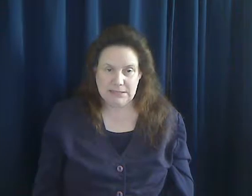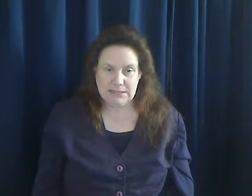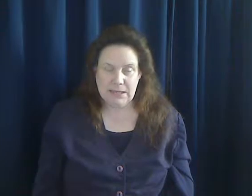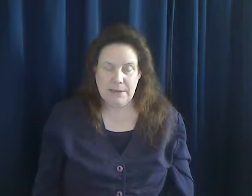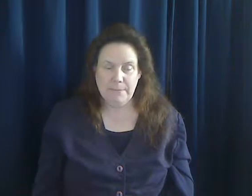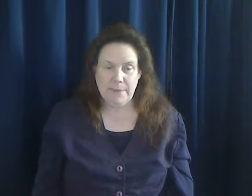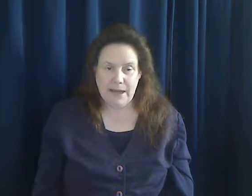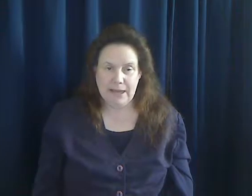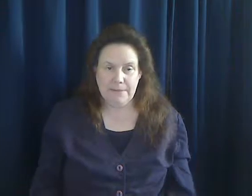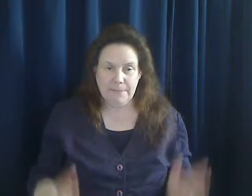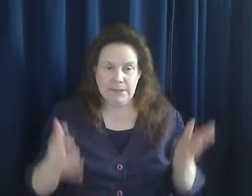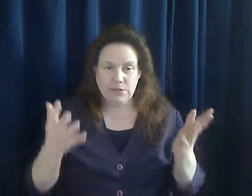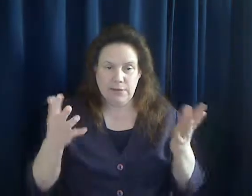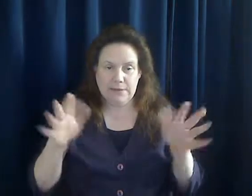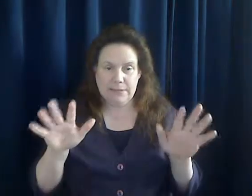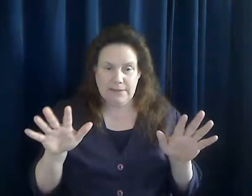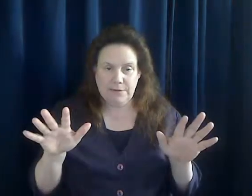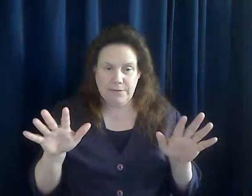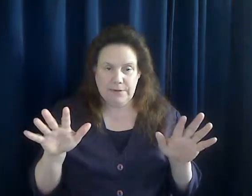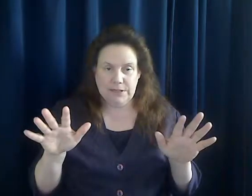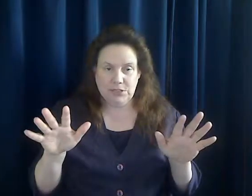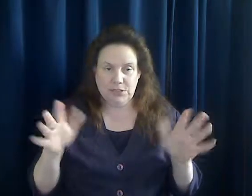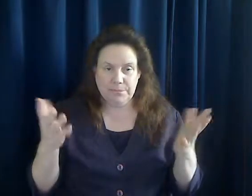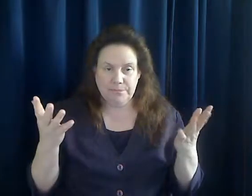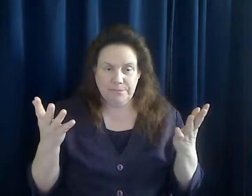tense by doing the sign for finish.